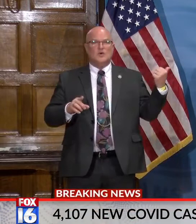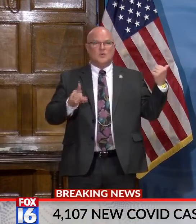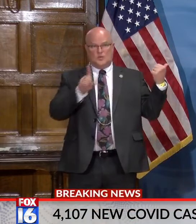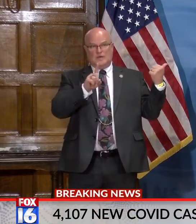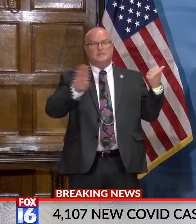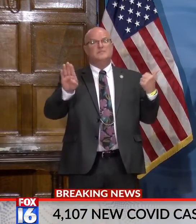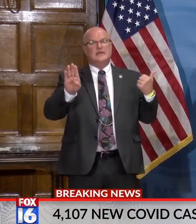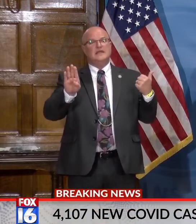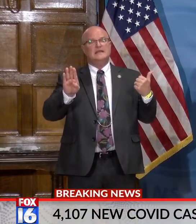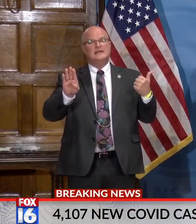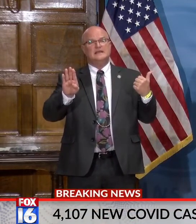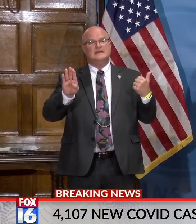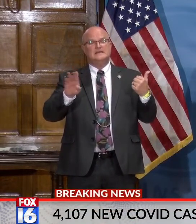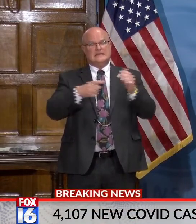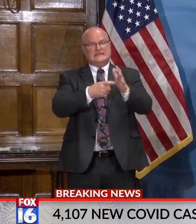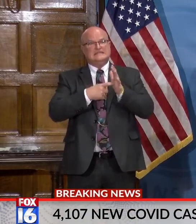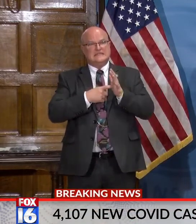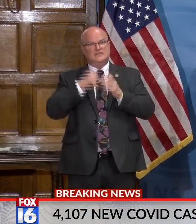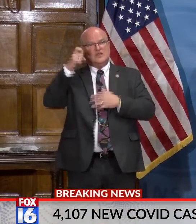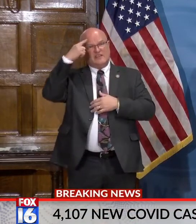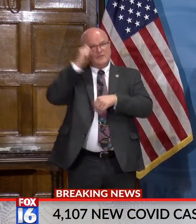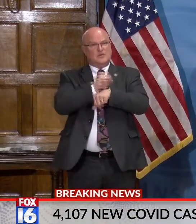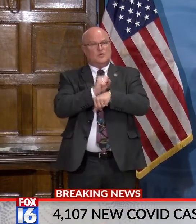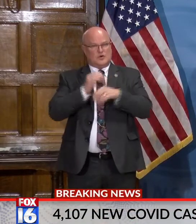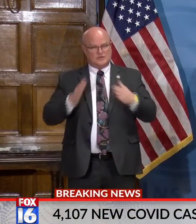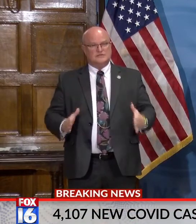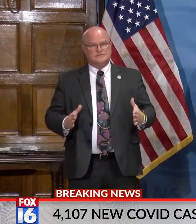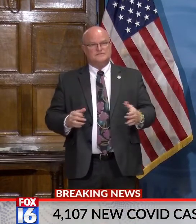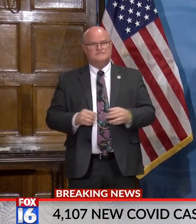1B, essential government workers.